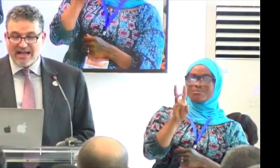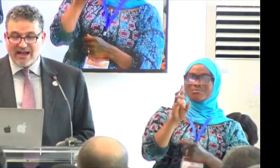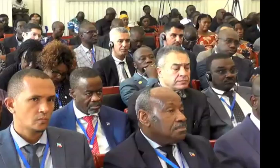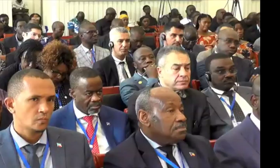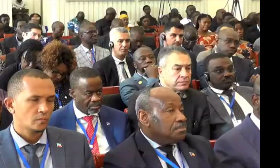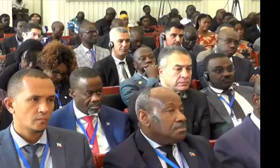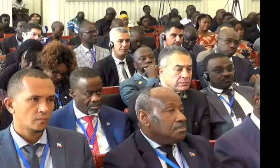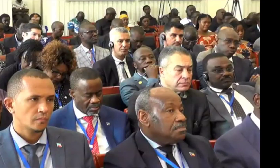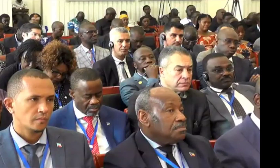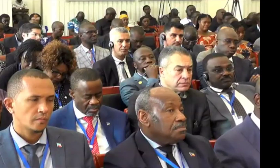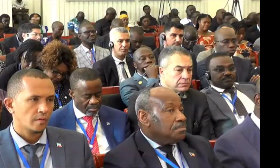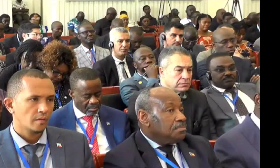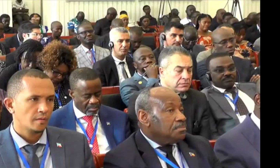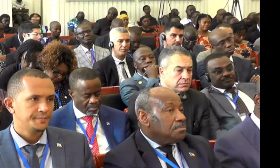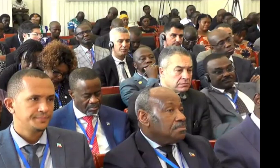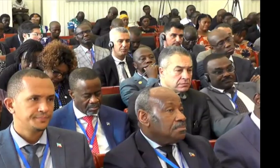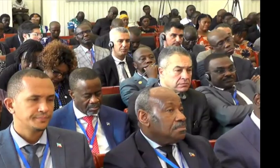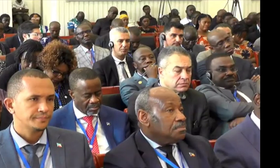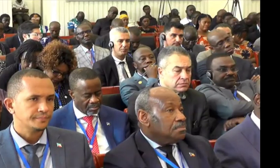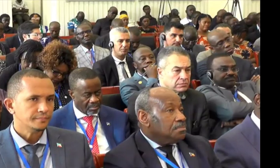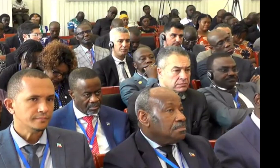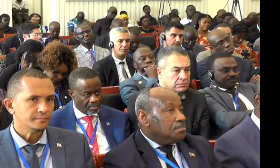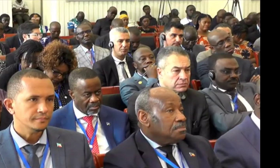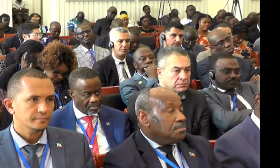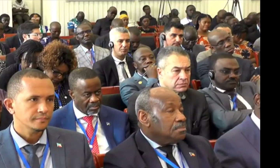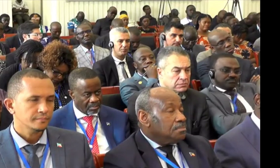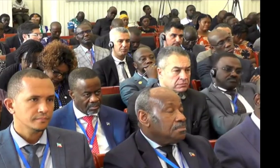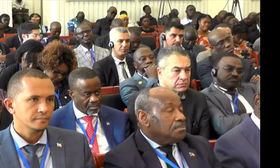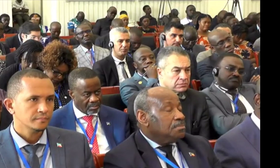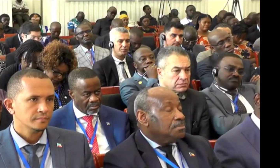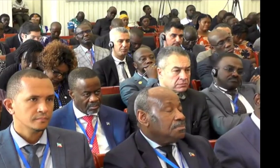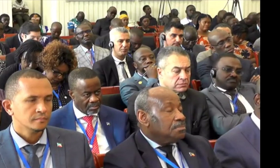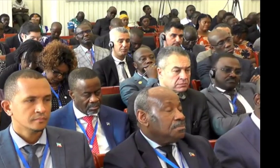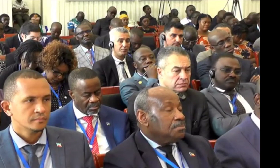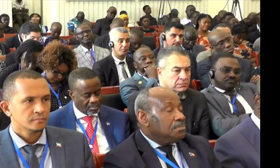that Africa is adequately represented.